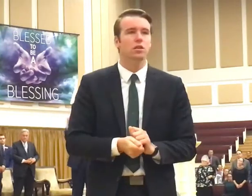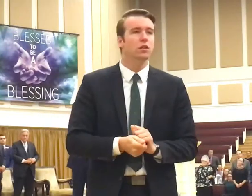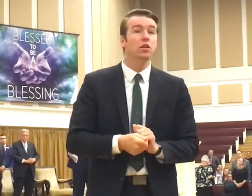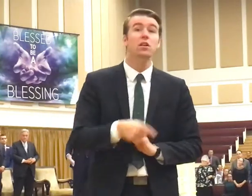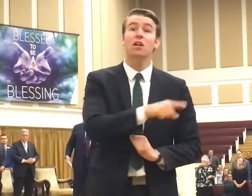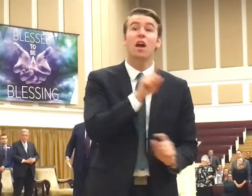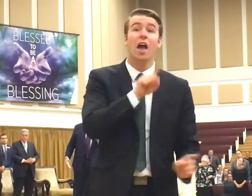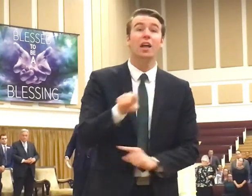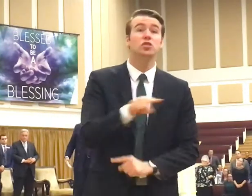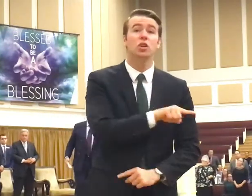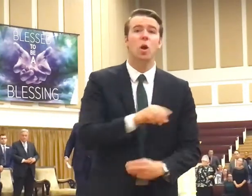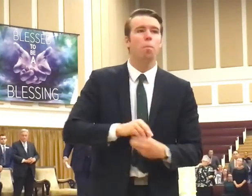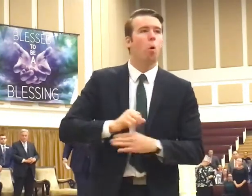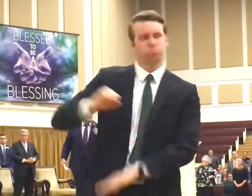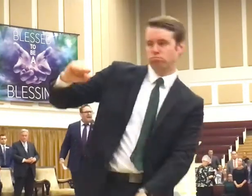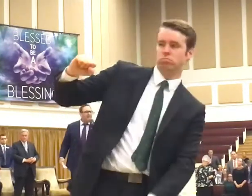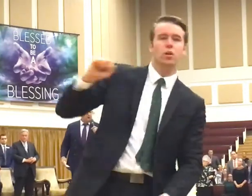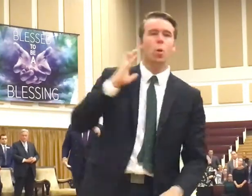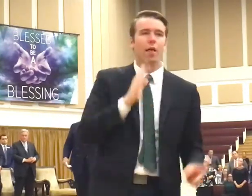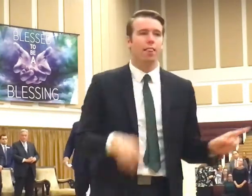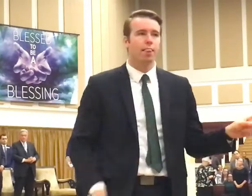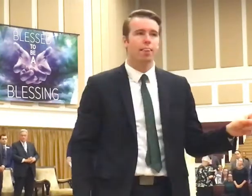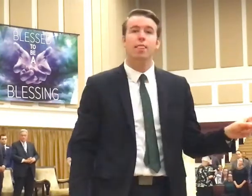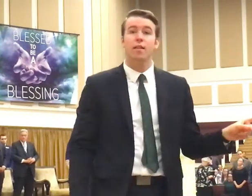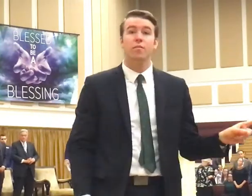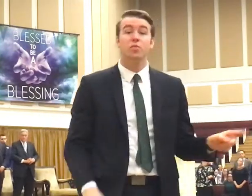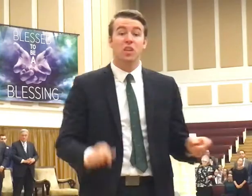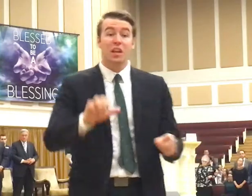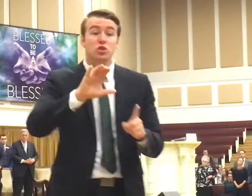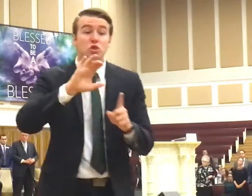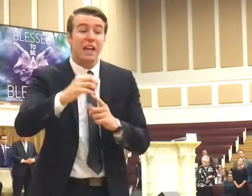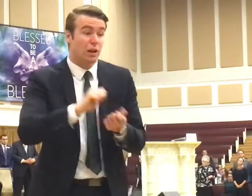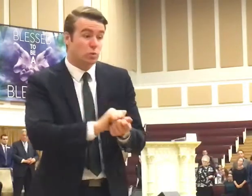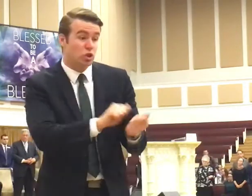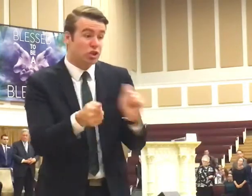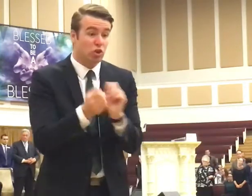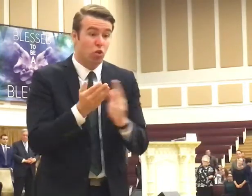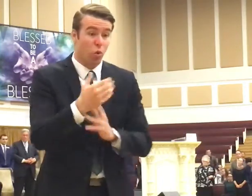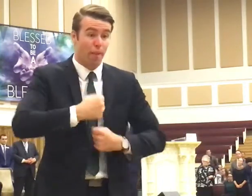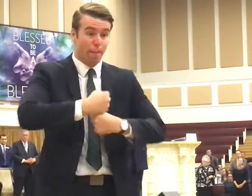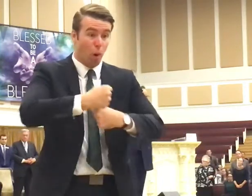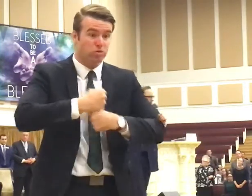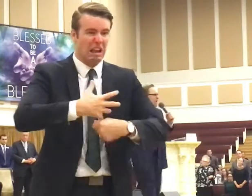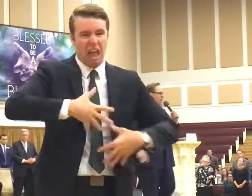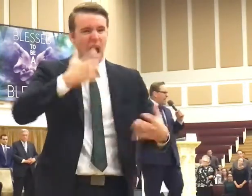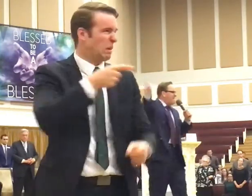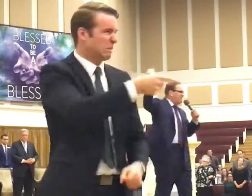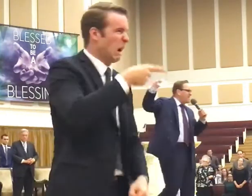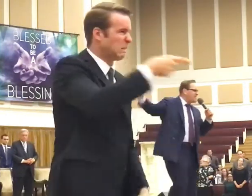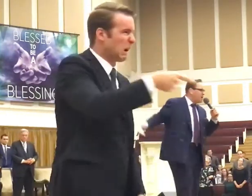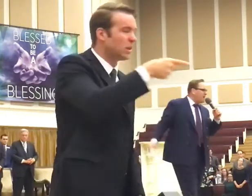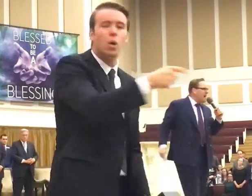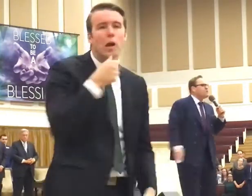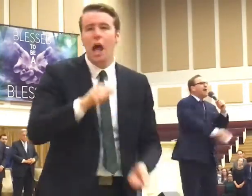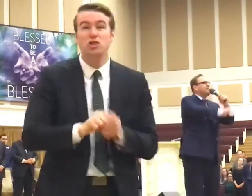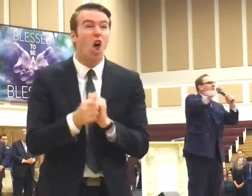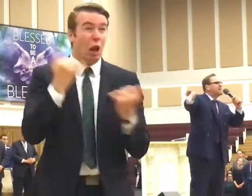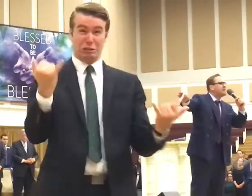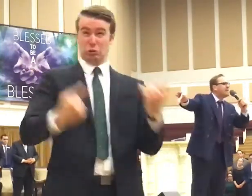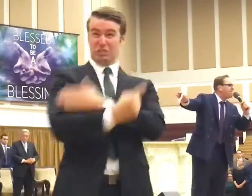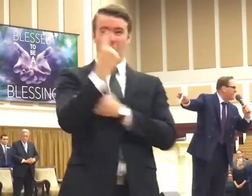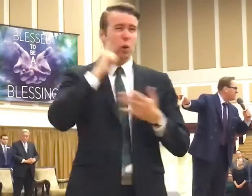walls. You ain't never going to change society with a protest sign and an angry face. Look at everything that's going on.